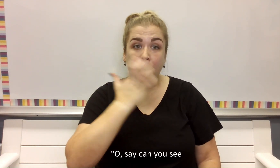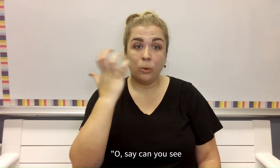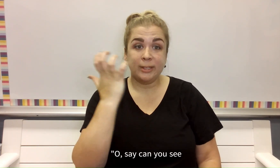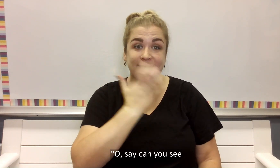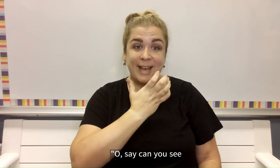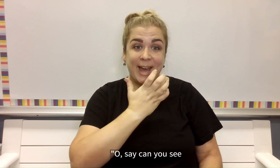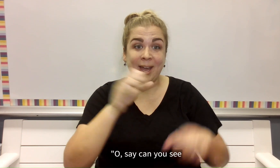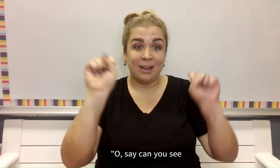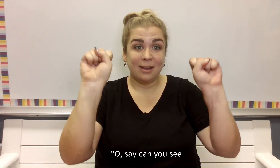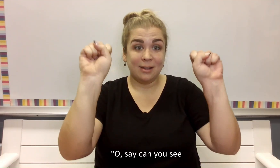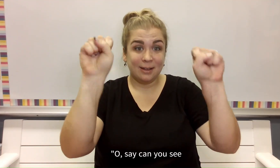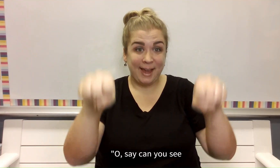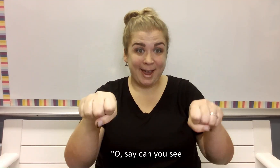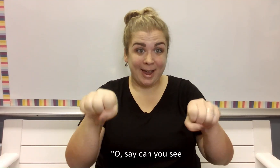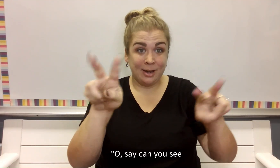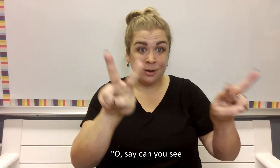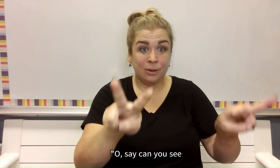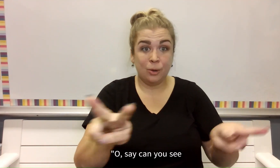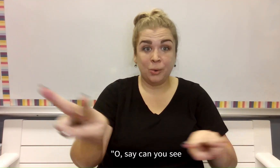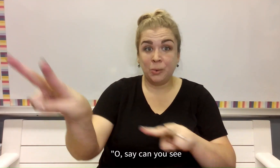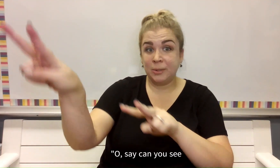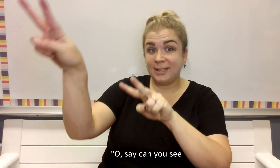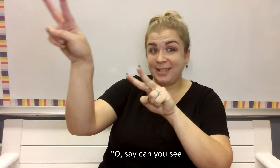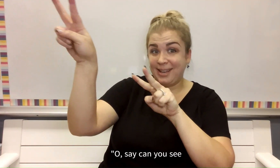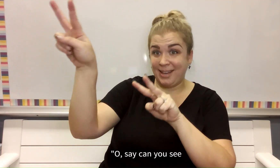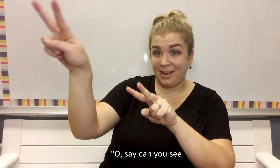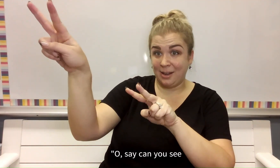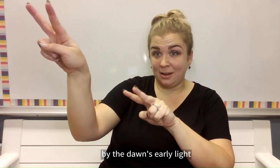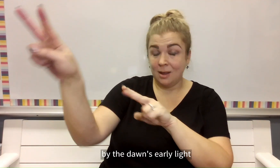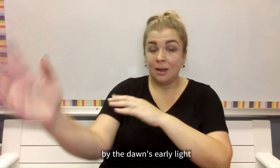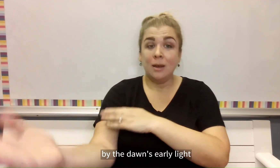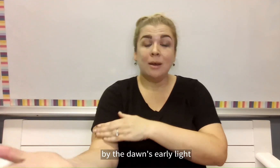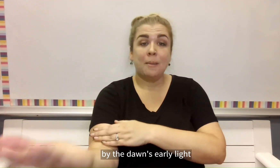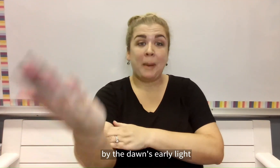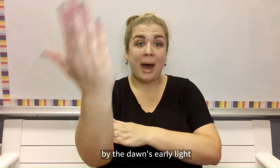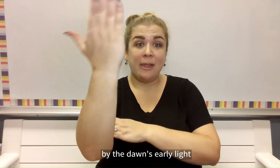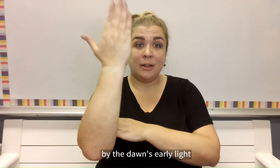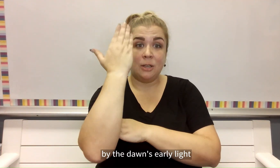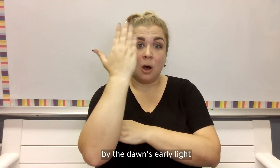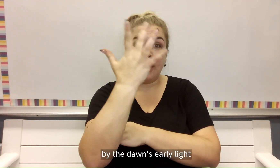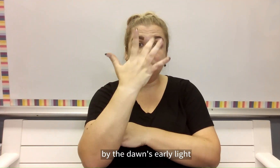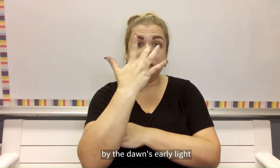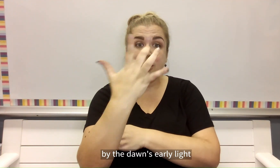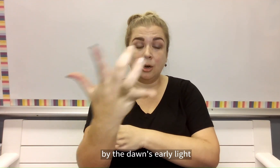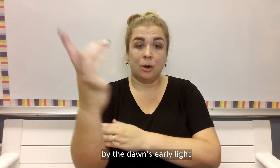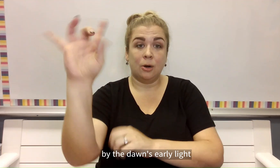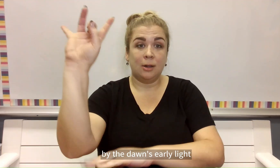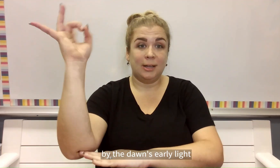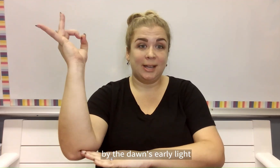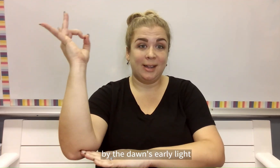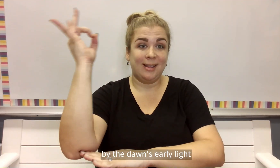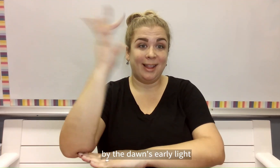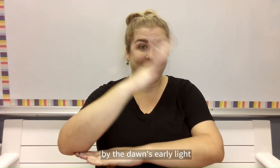Oh, say, can you see by the dawn's early